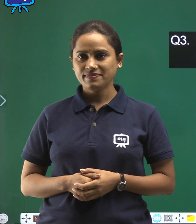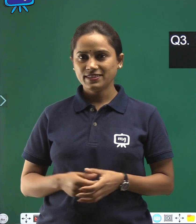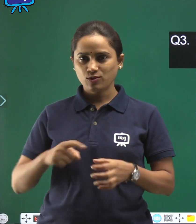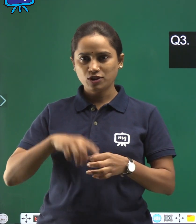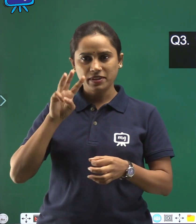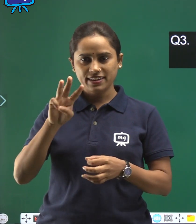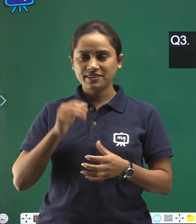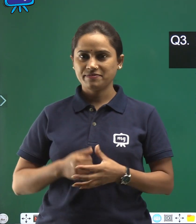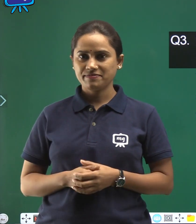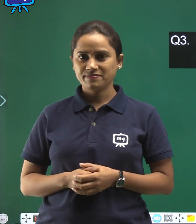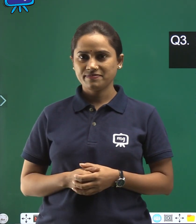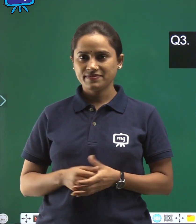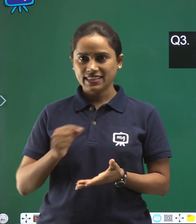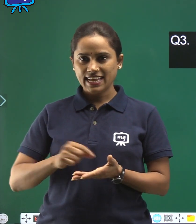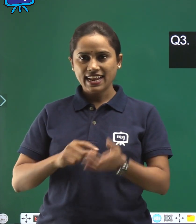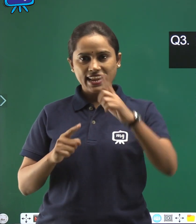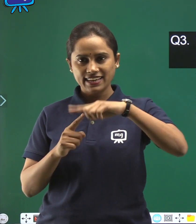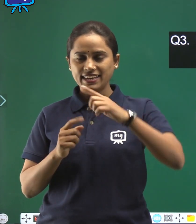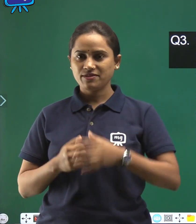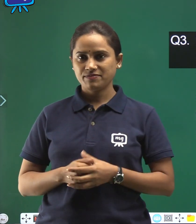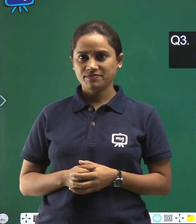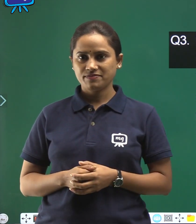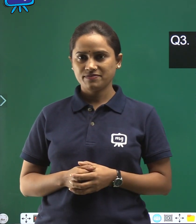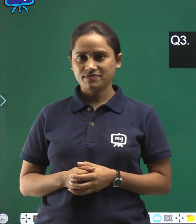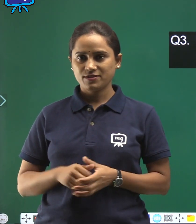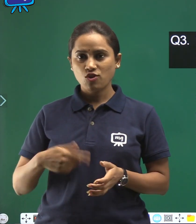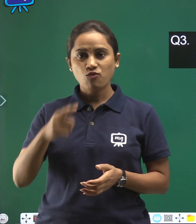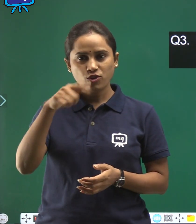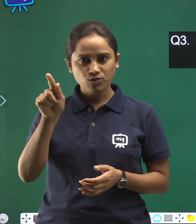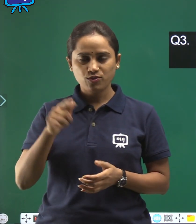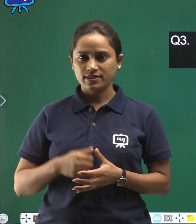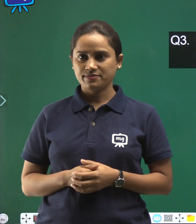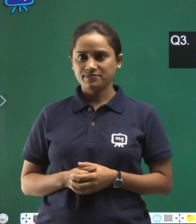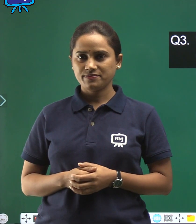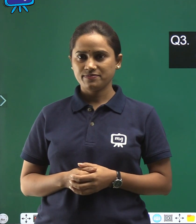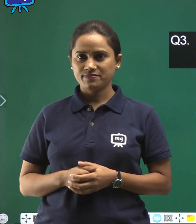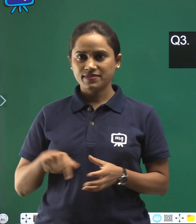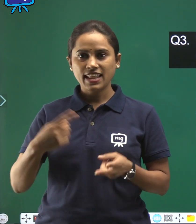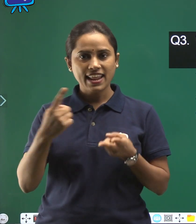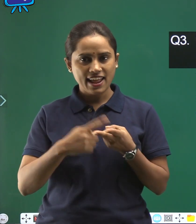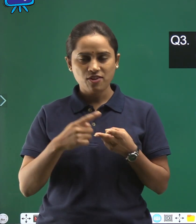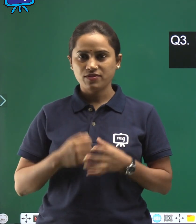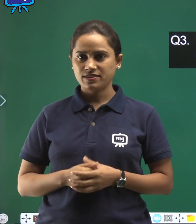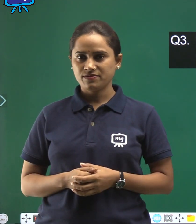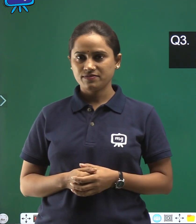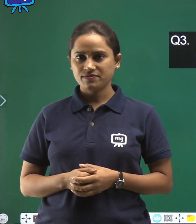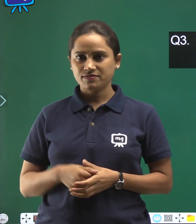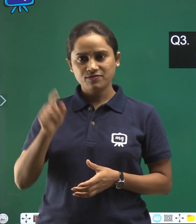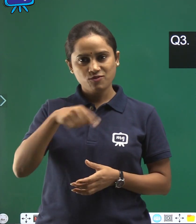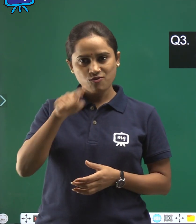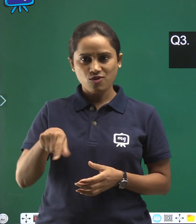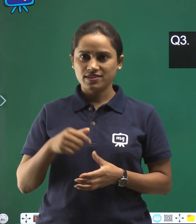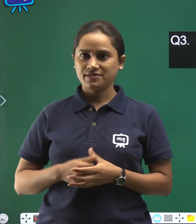Question number 3. Write T for true and F